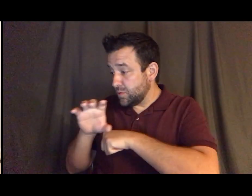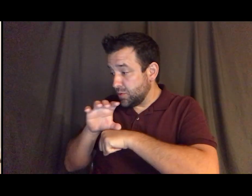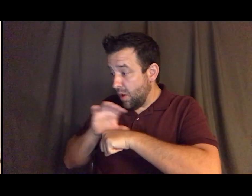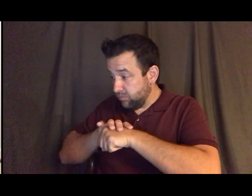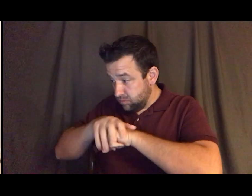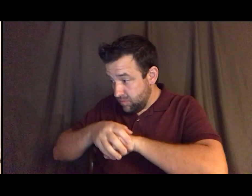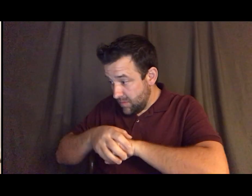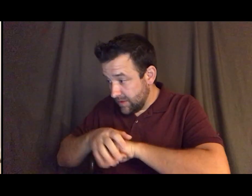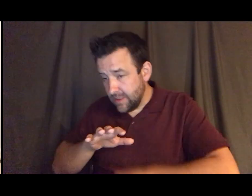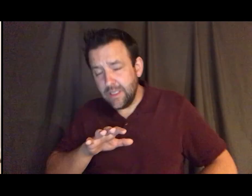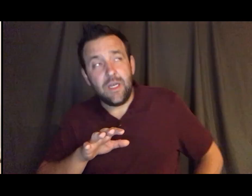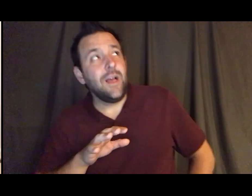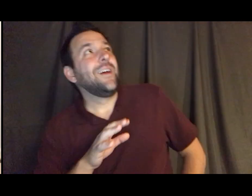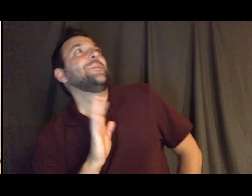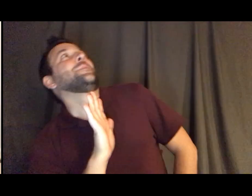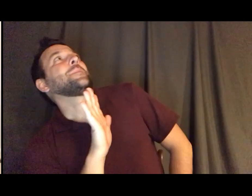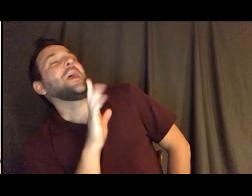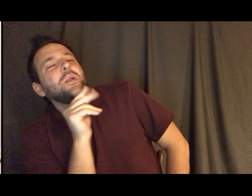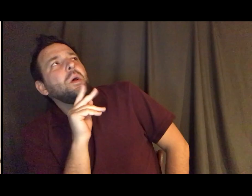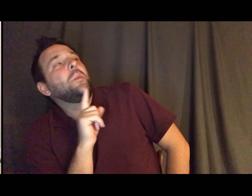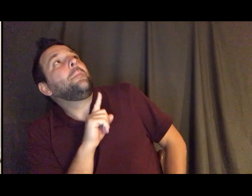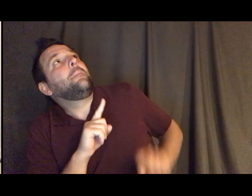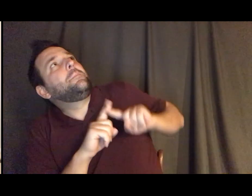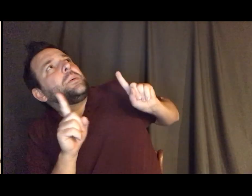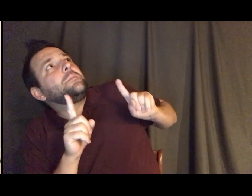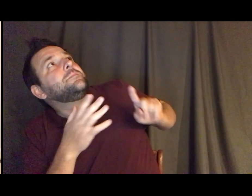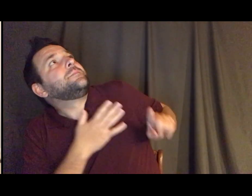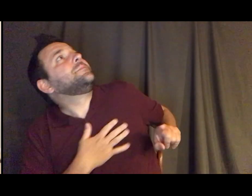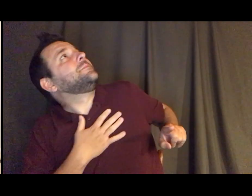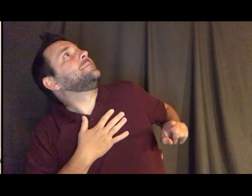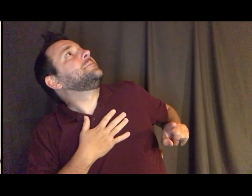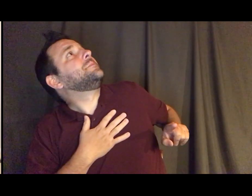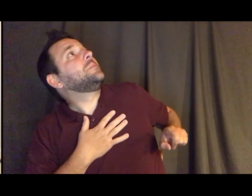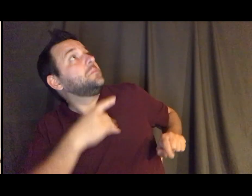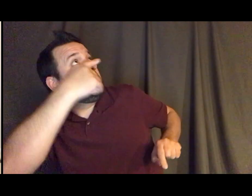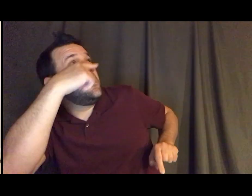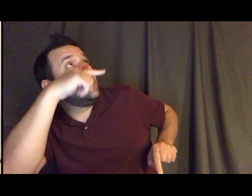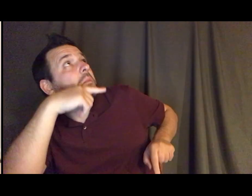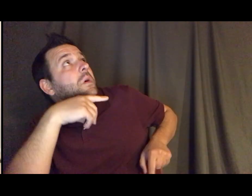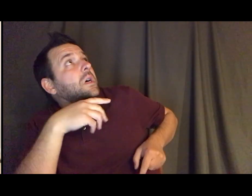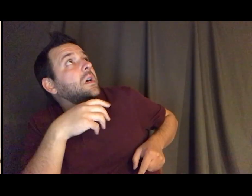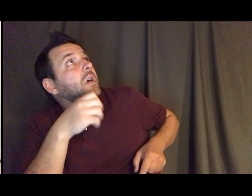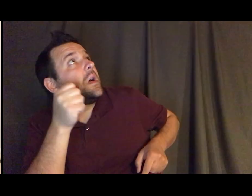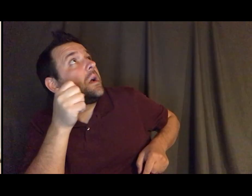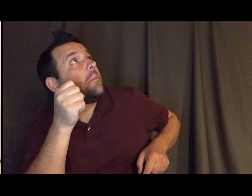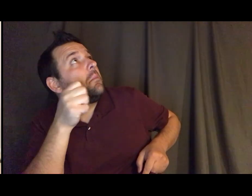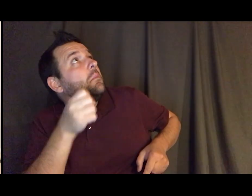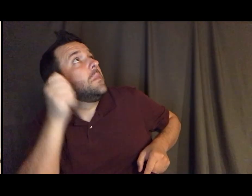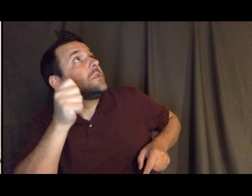but please, may I have another milkshake? So David's father made her another milkshake.